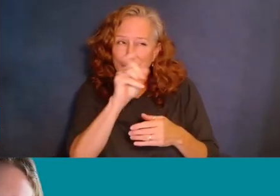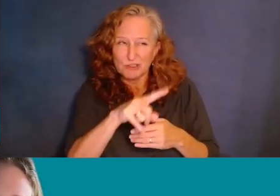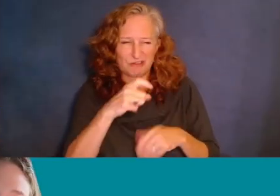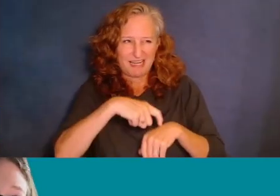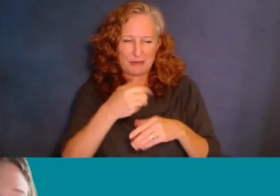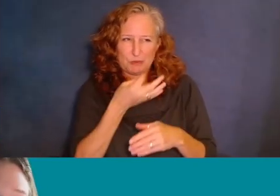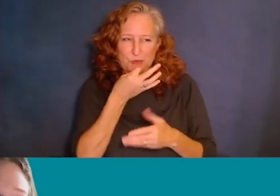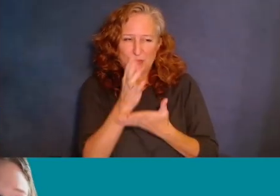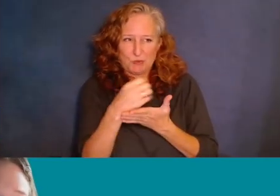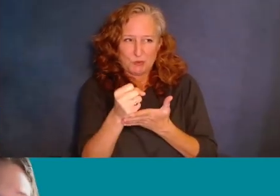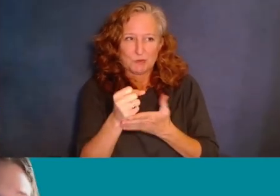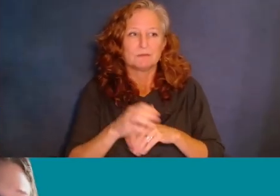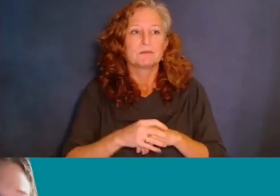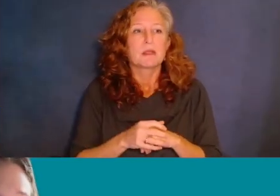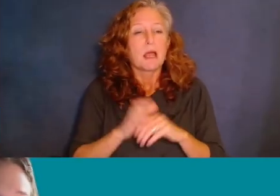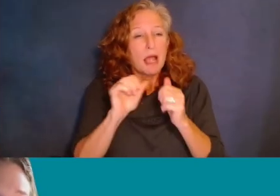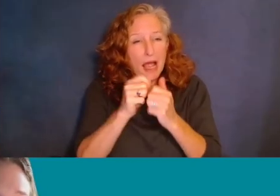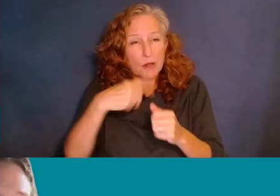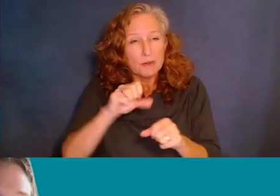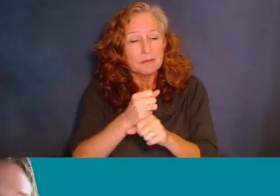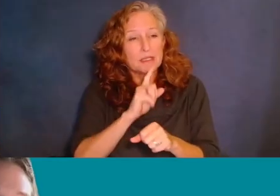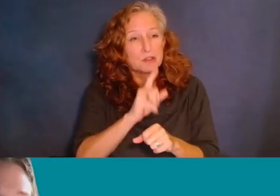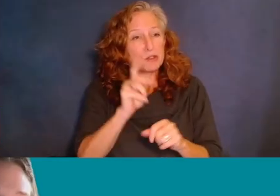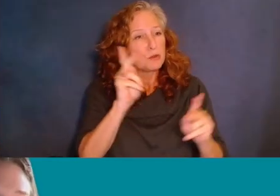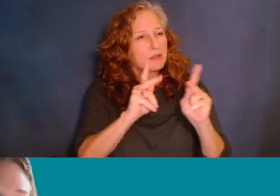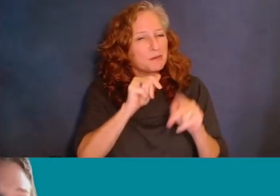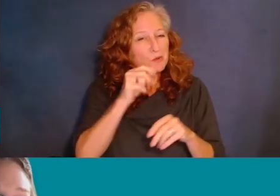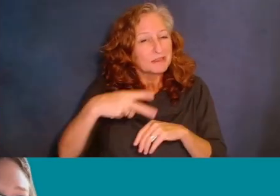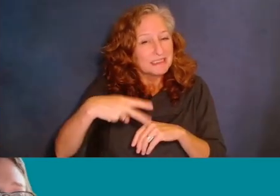work? Is there a Mm. copyright or patent thing we need to do?